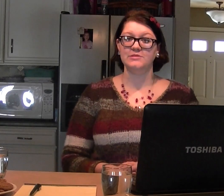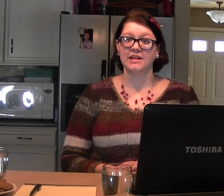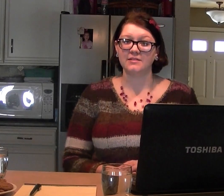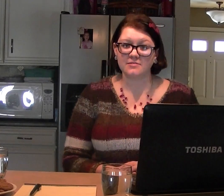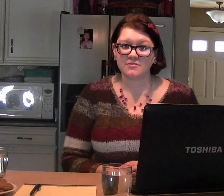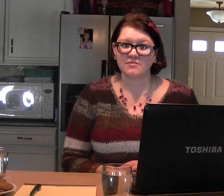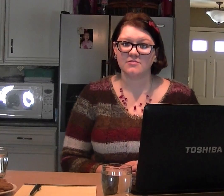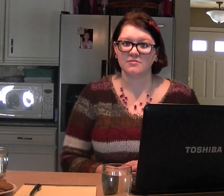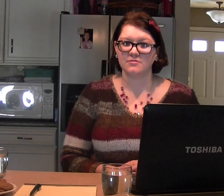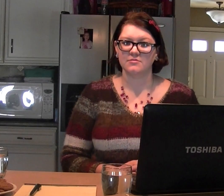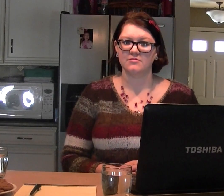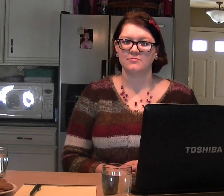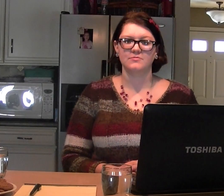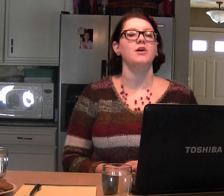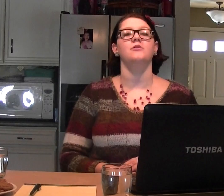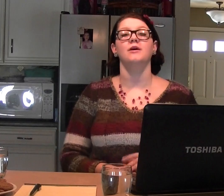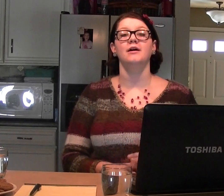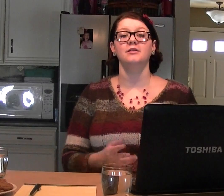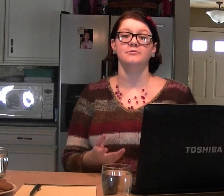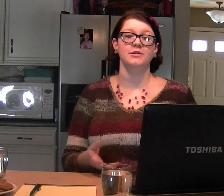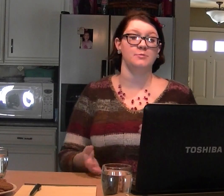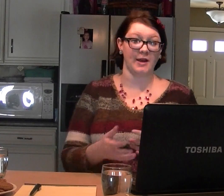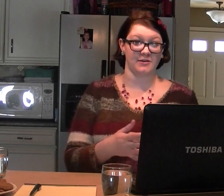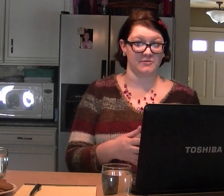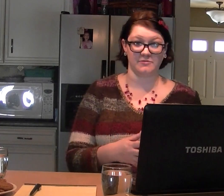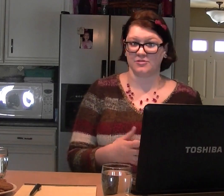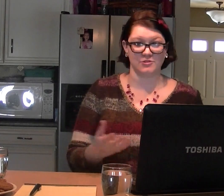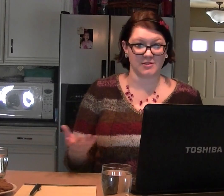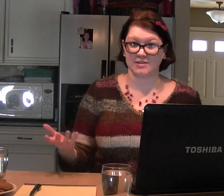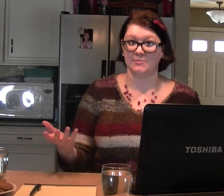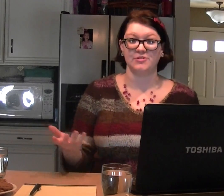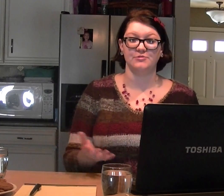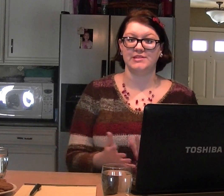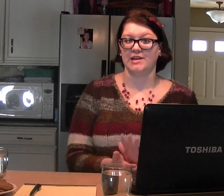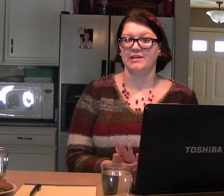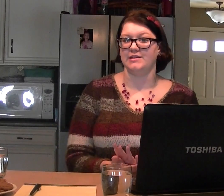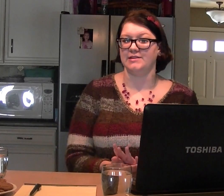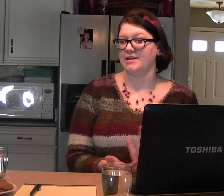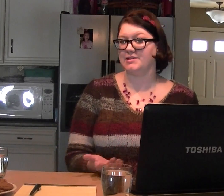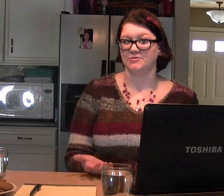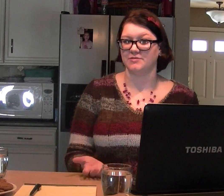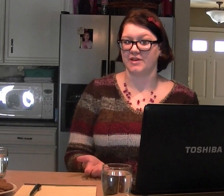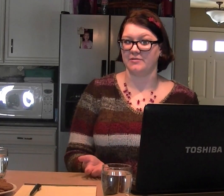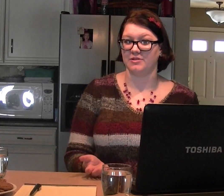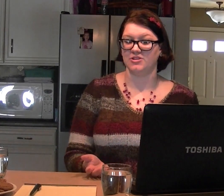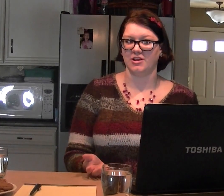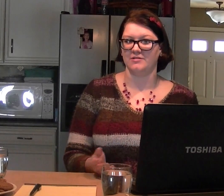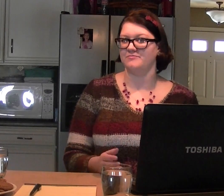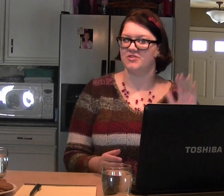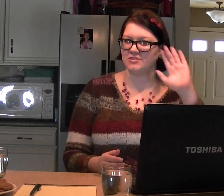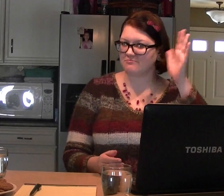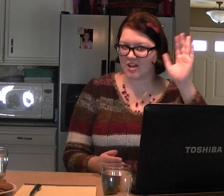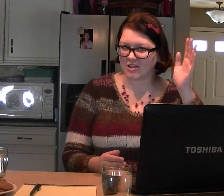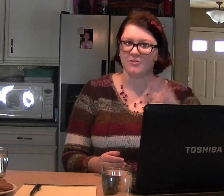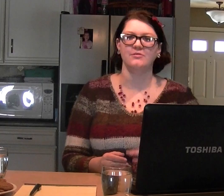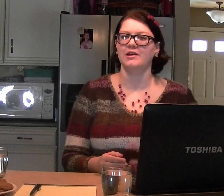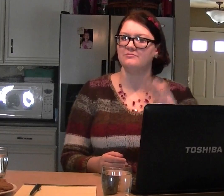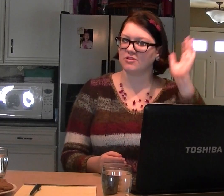that? Oh, hello and goodbye are just the same as you would say it in any sort of language. Just hello and